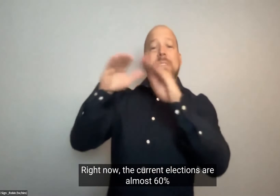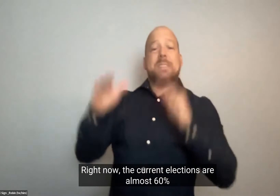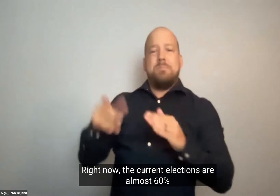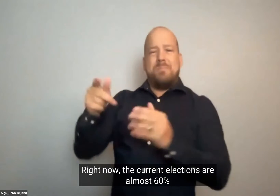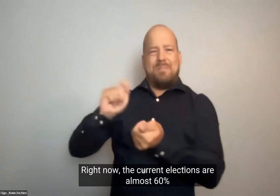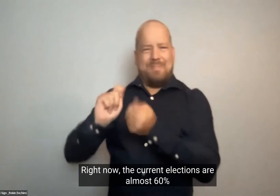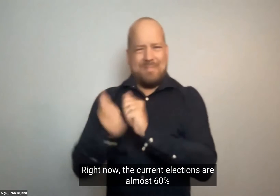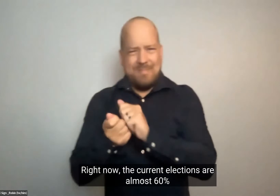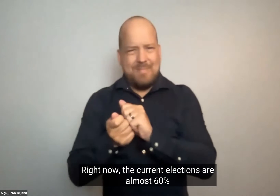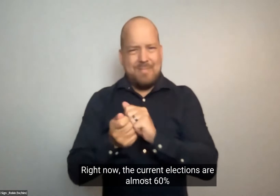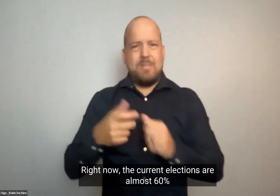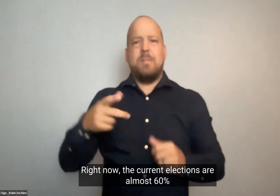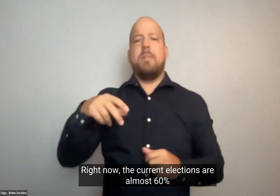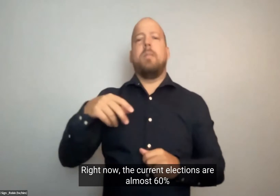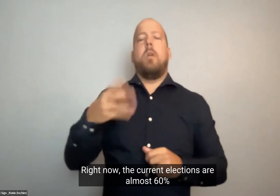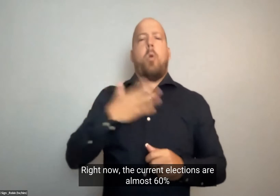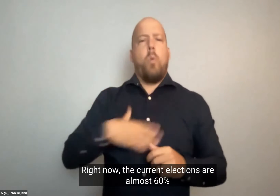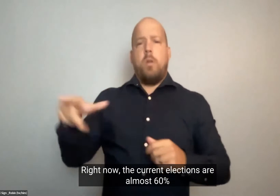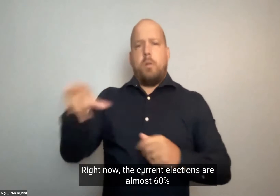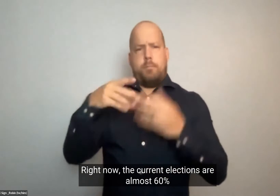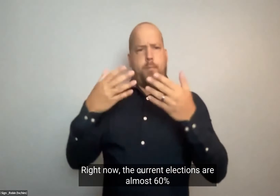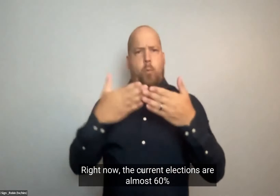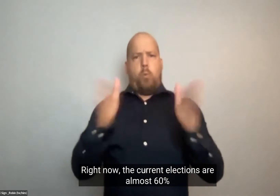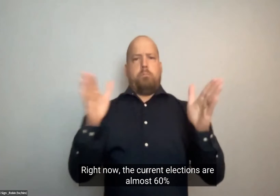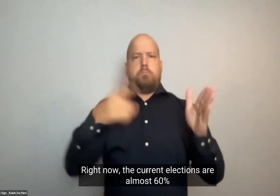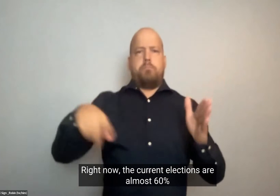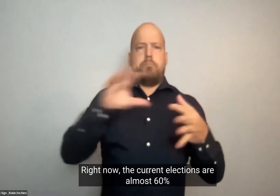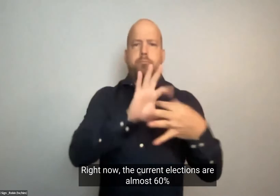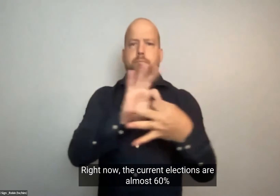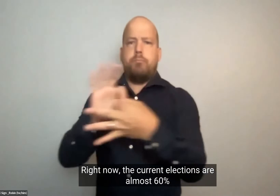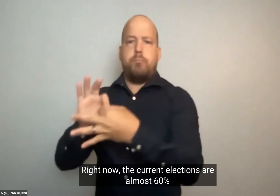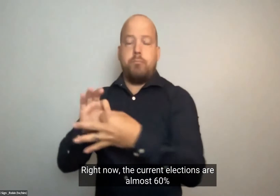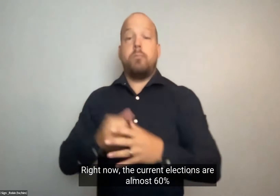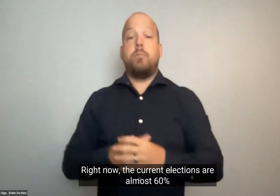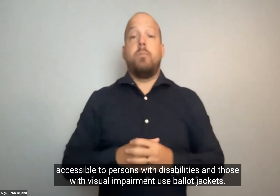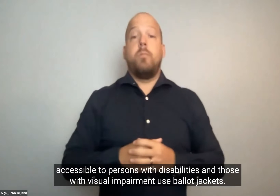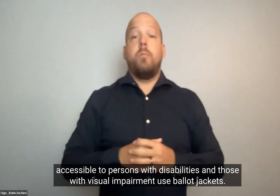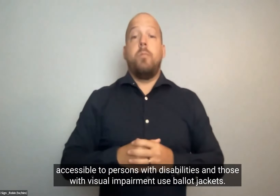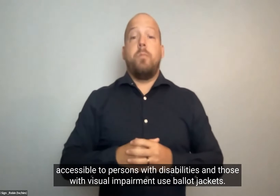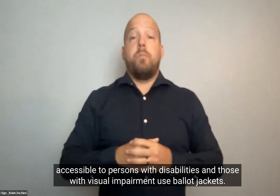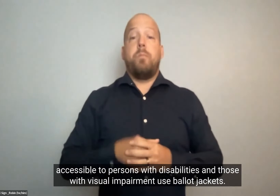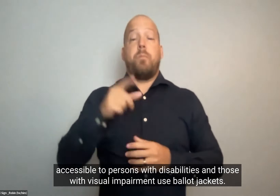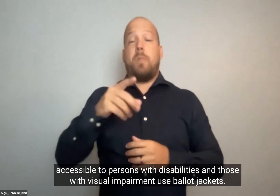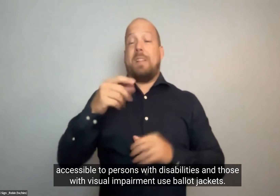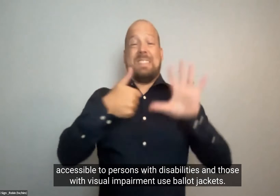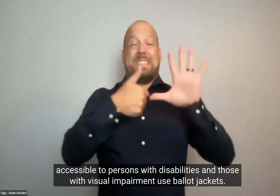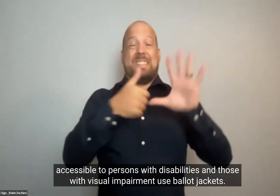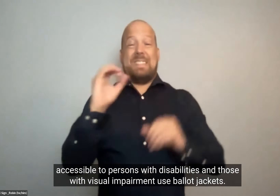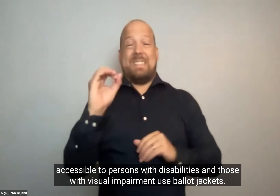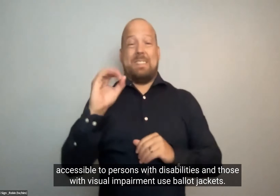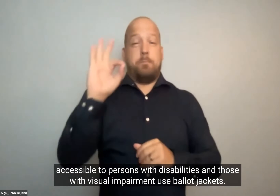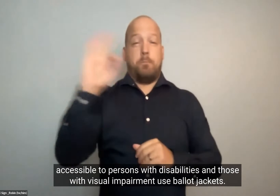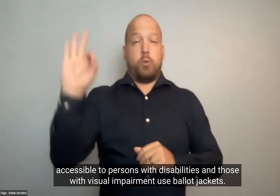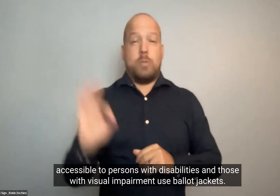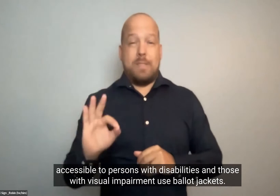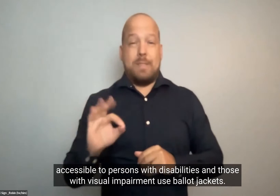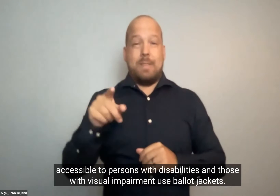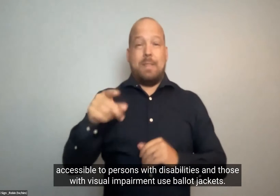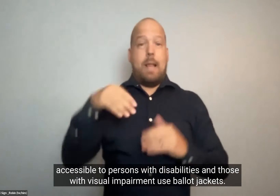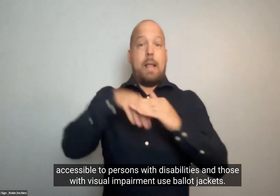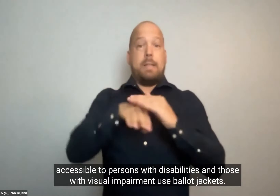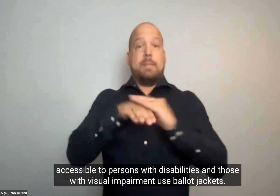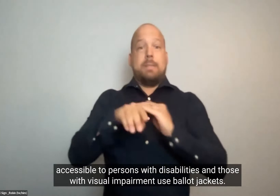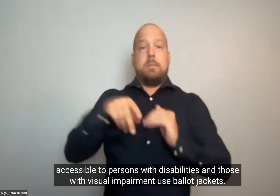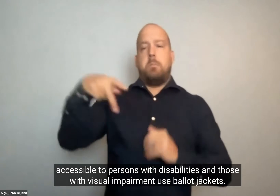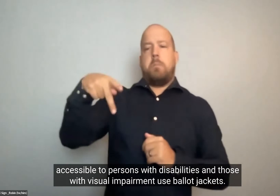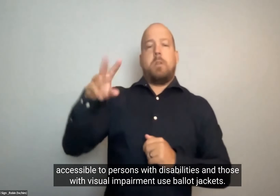current elections are almost 60% accessible to persons with disabilities, and those with